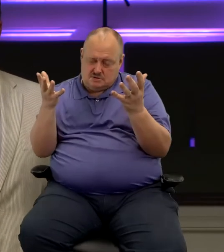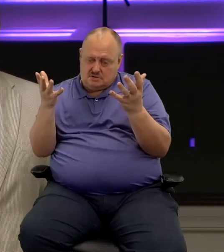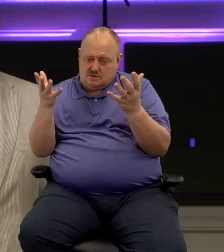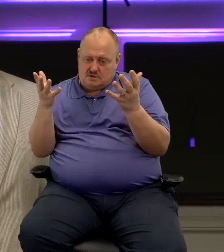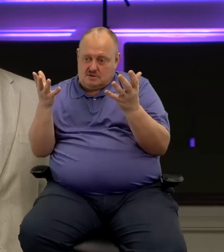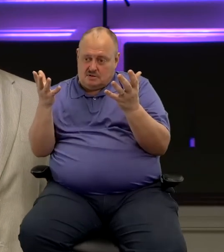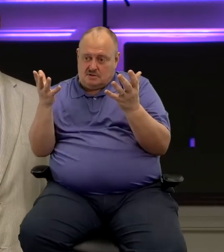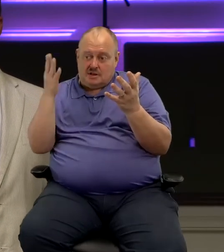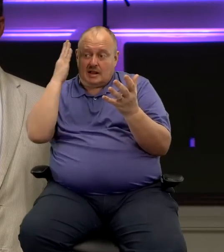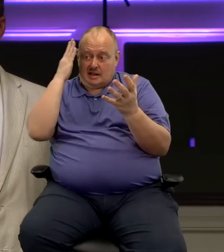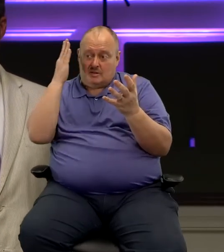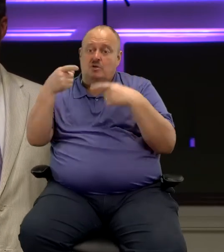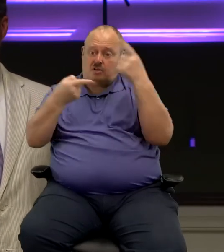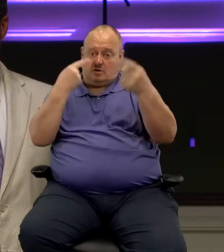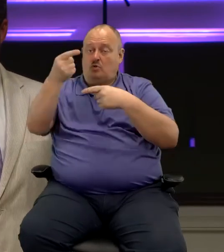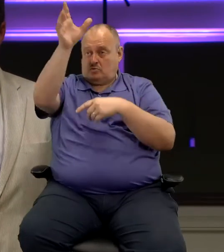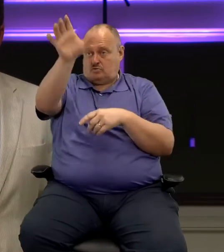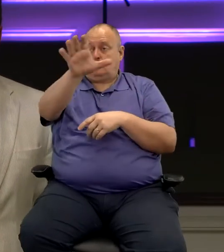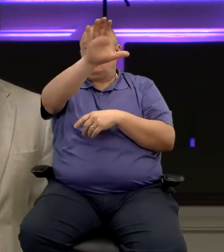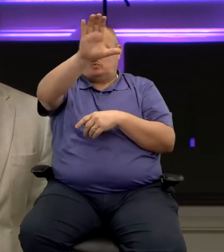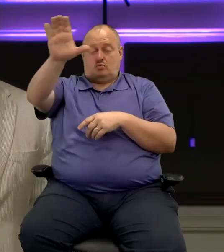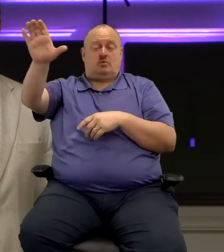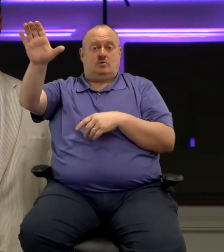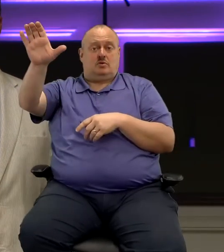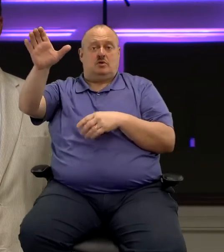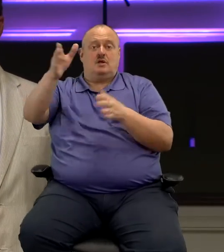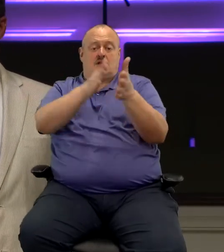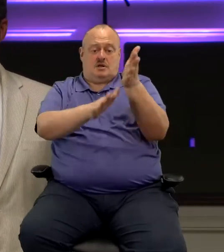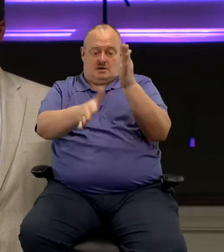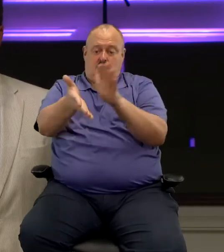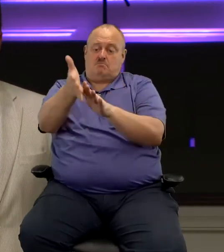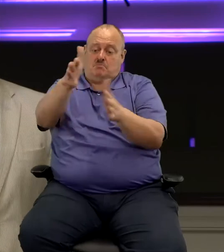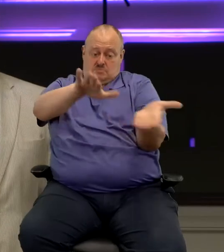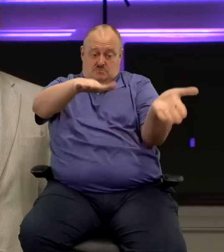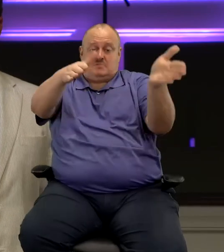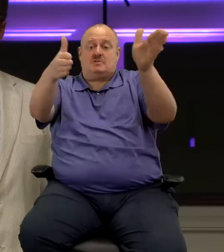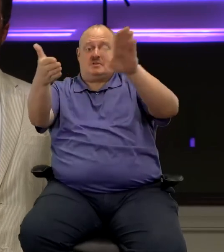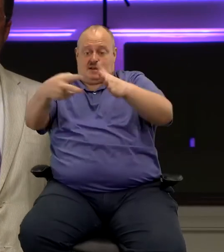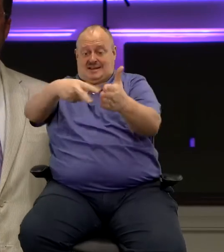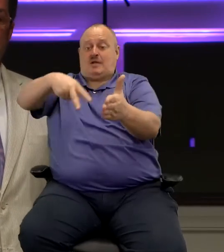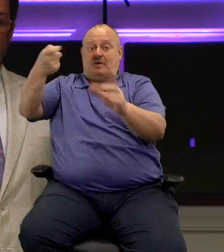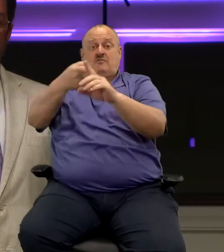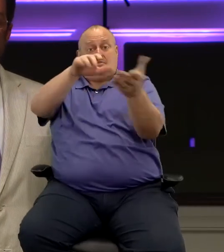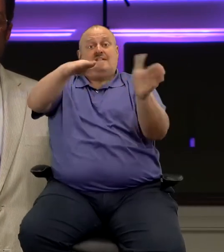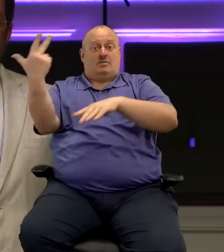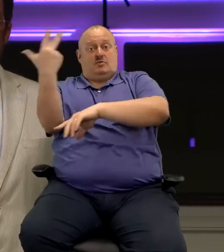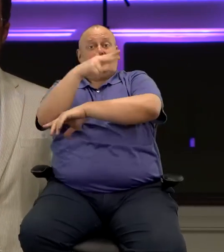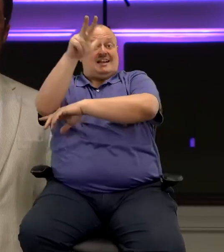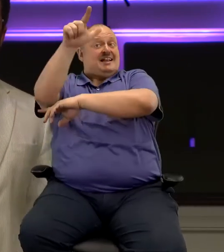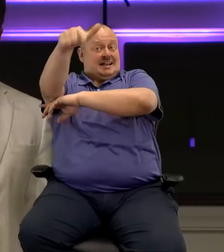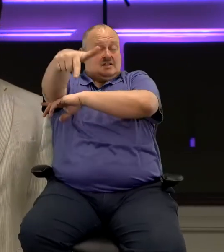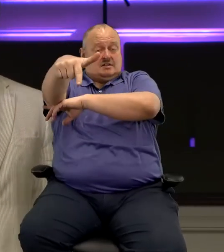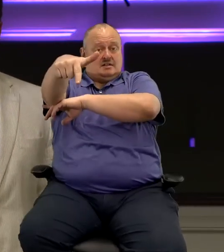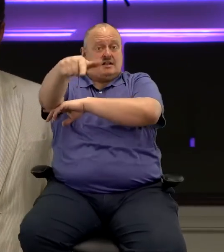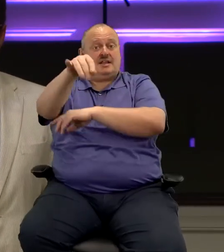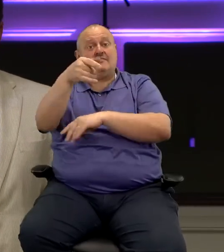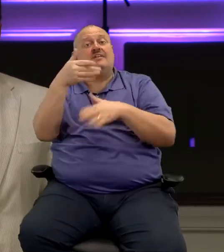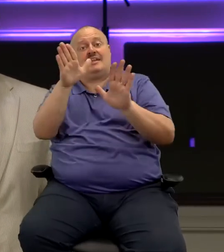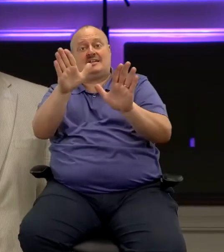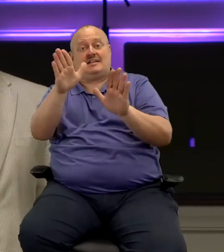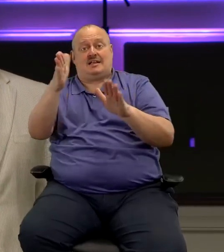I'm going to go to the cross. I'm going to shed my blood for you. I'm going to raise from the dead 3 days later. And if you will allow